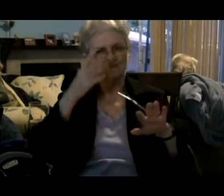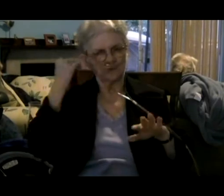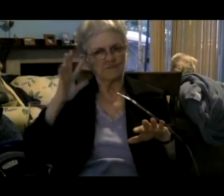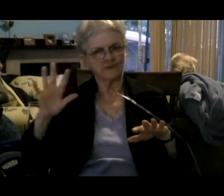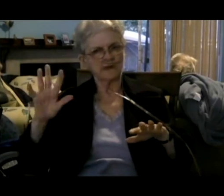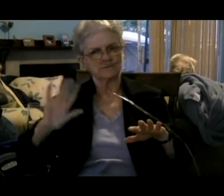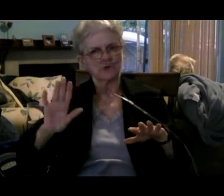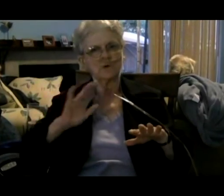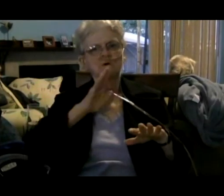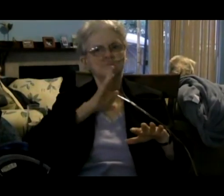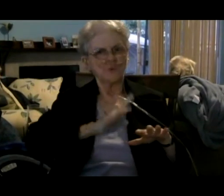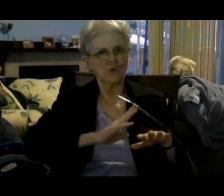I had a fever.